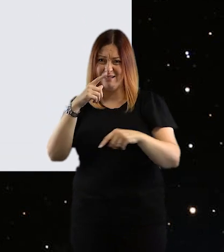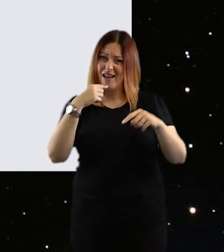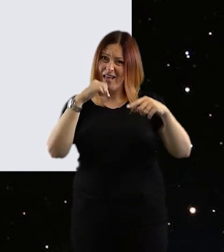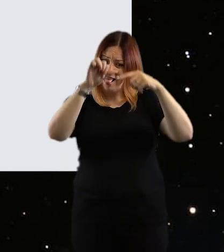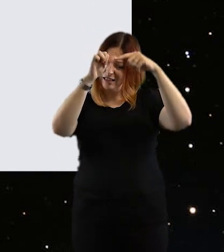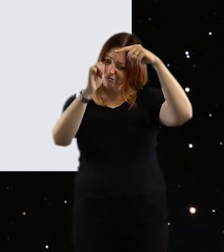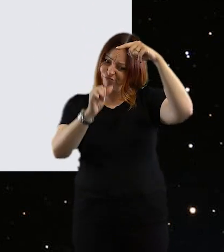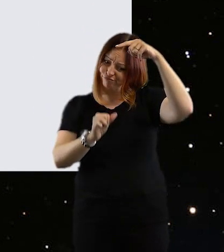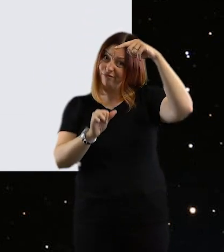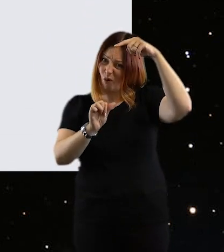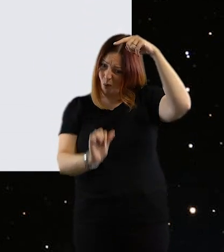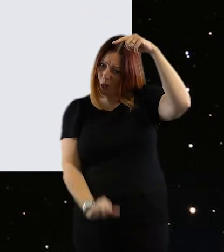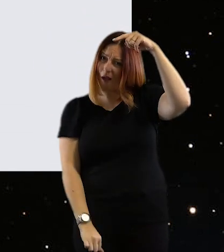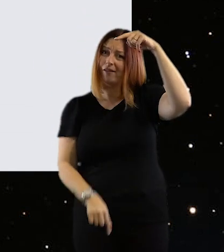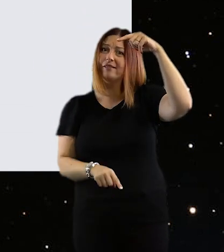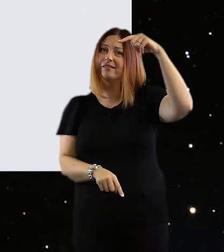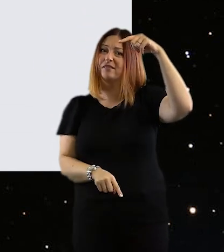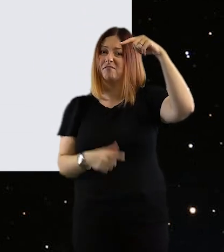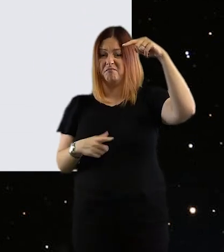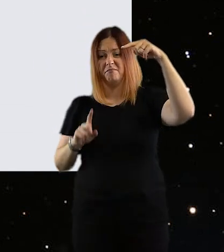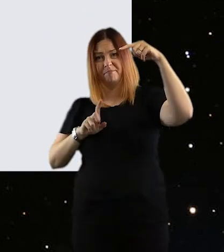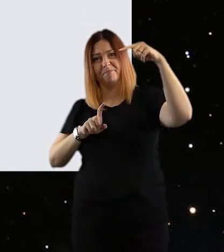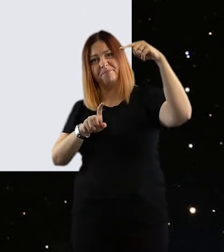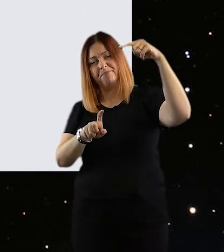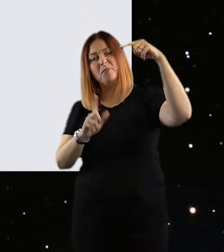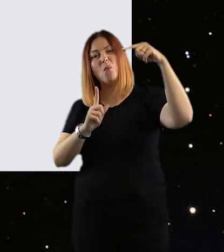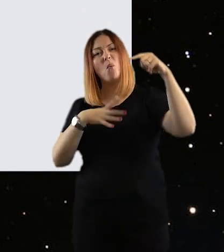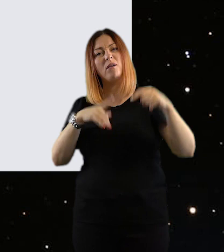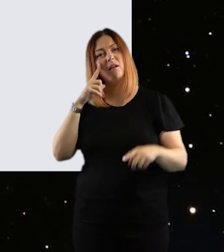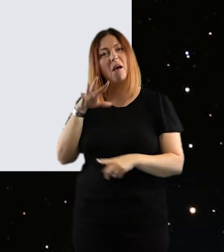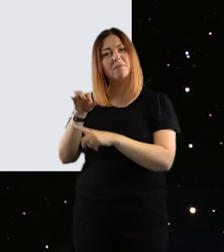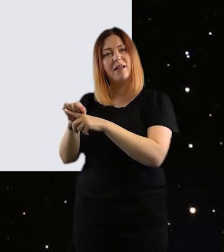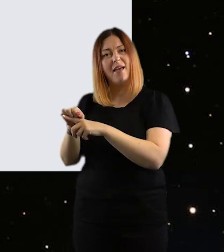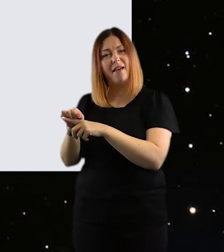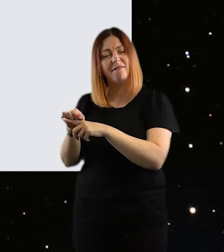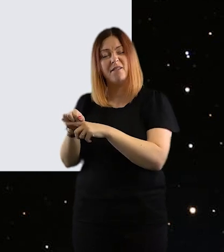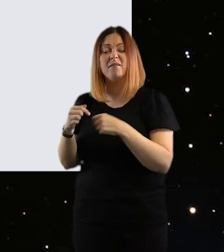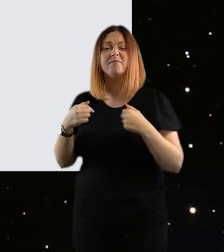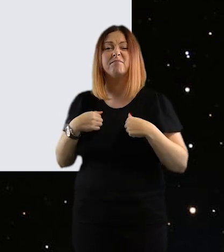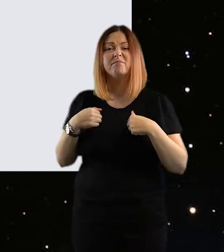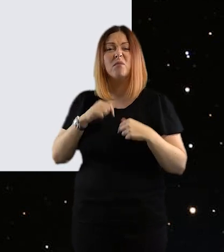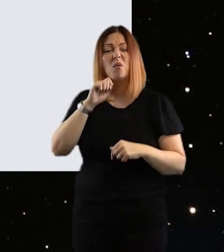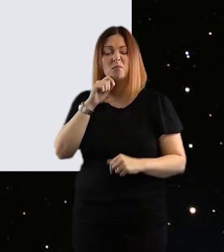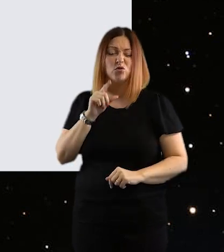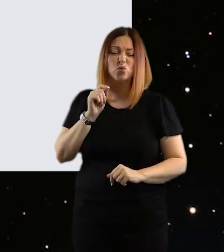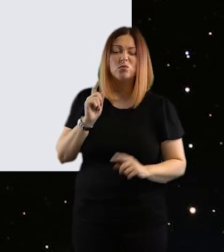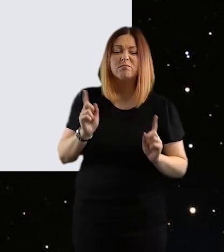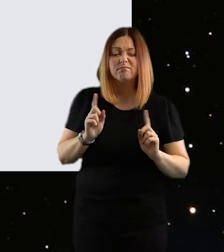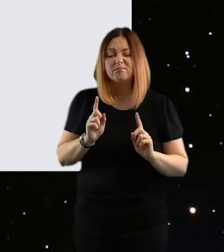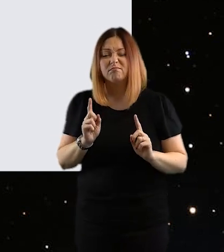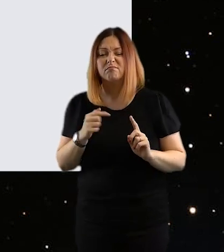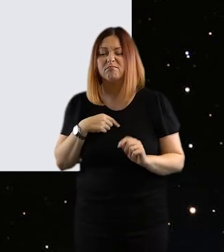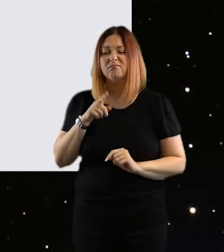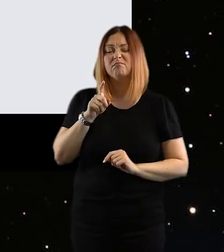long list, and we just need to select the one that we want to observe. So for the purpose of this video we're going to try